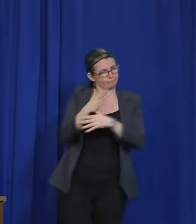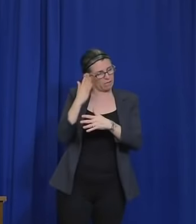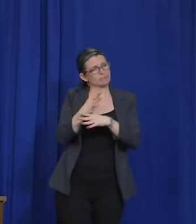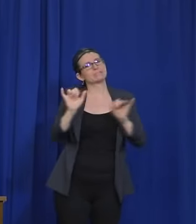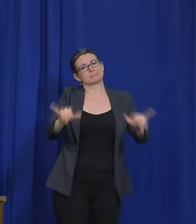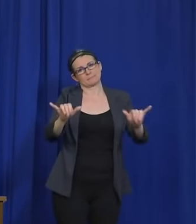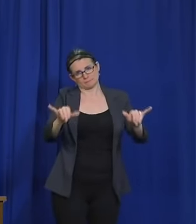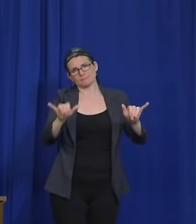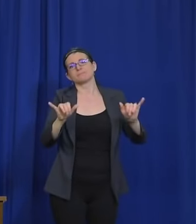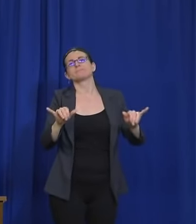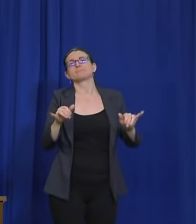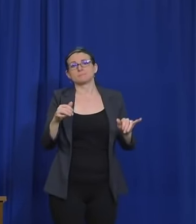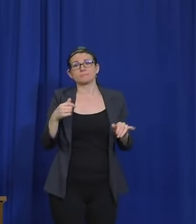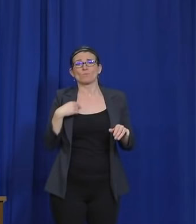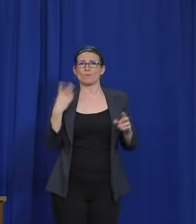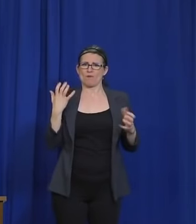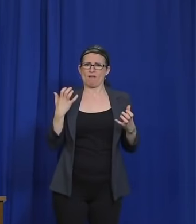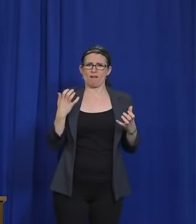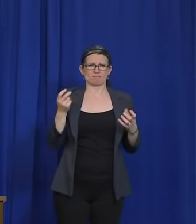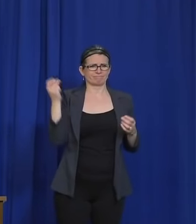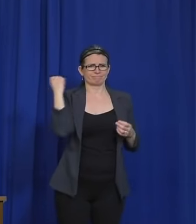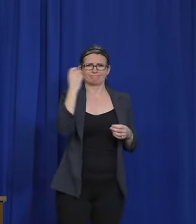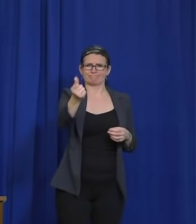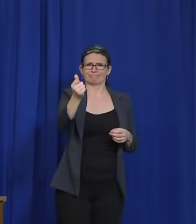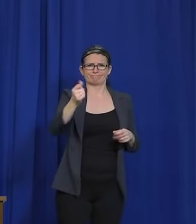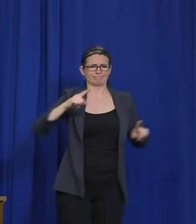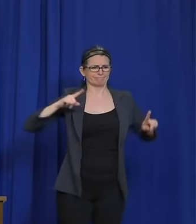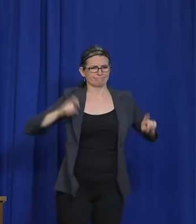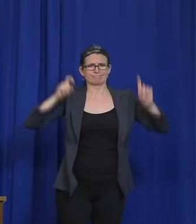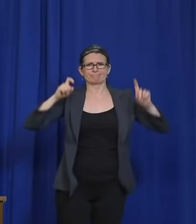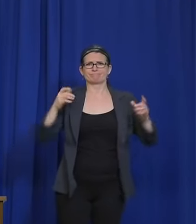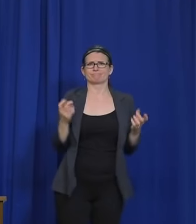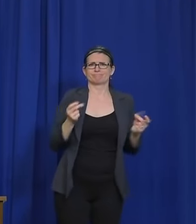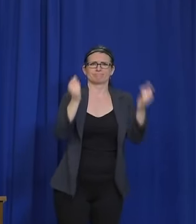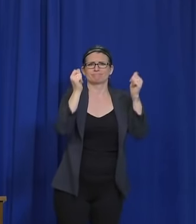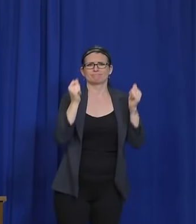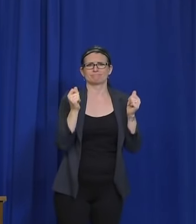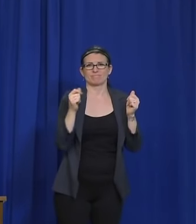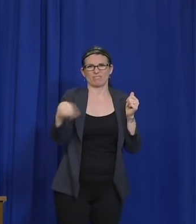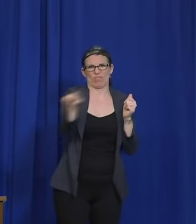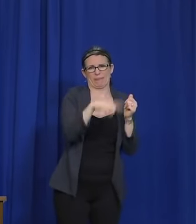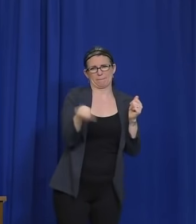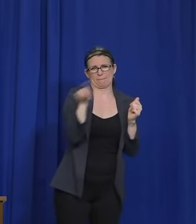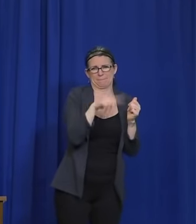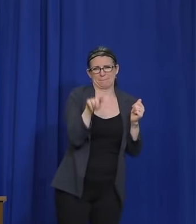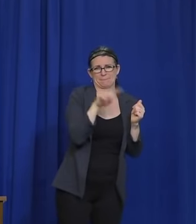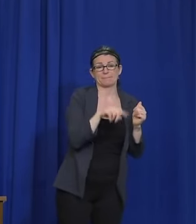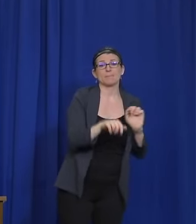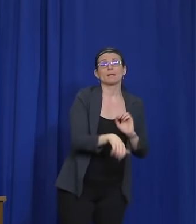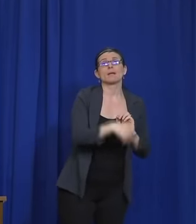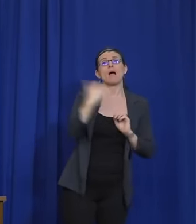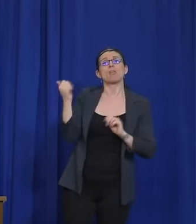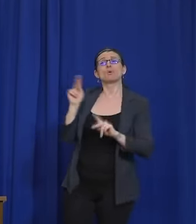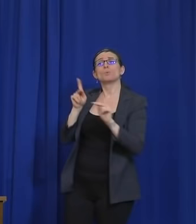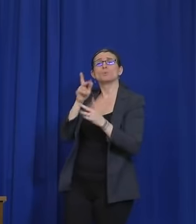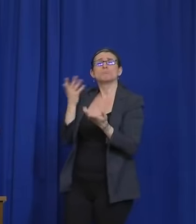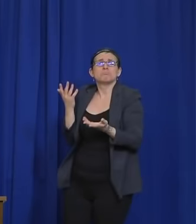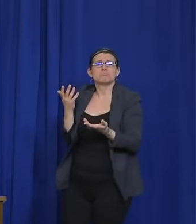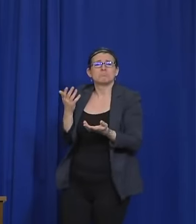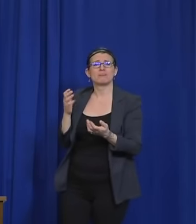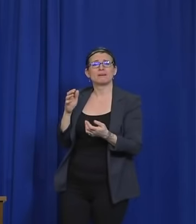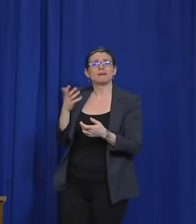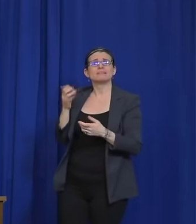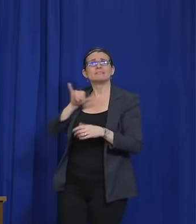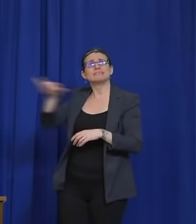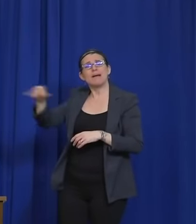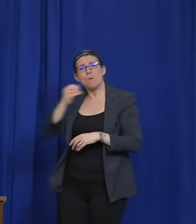quickly and aggressively make sure that they get treatment. The people with lower risk, their advice is probably the same. Stay home, self-isolate,